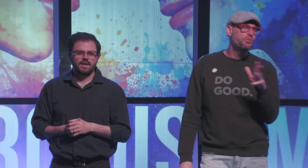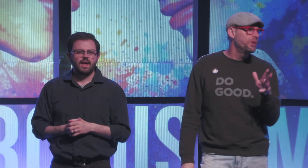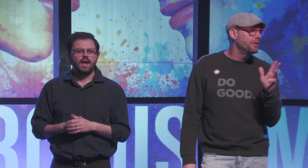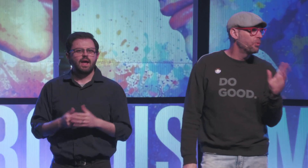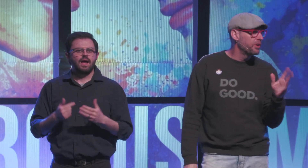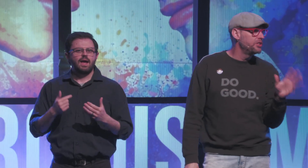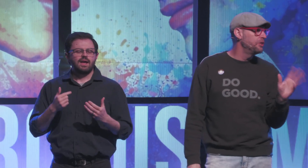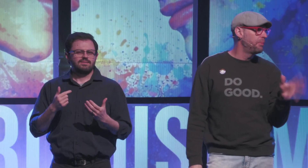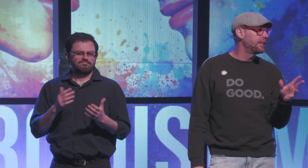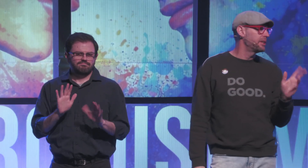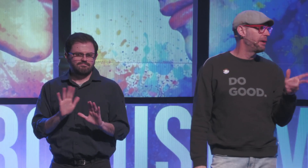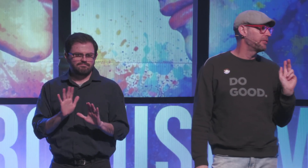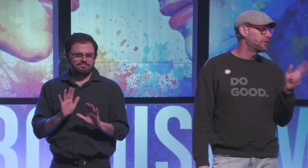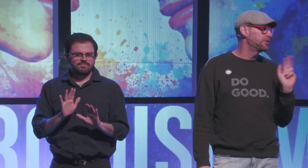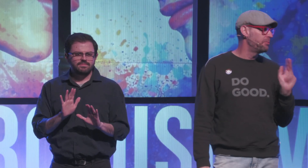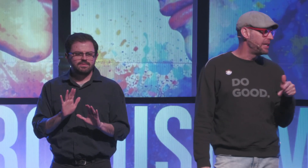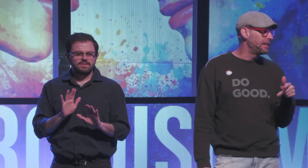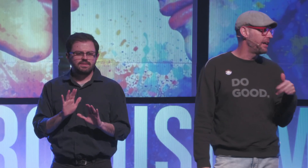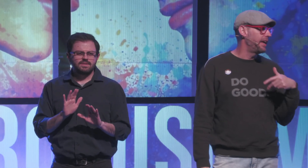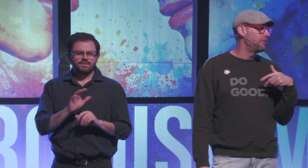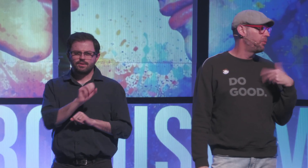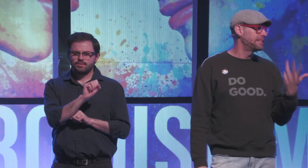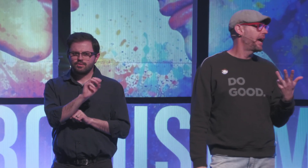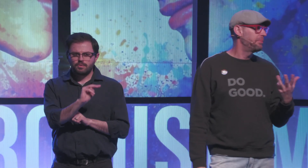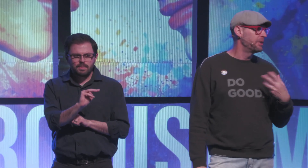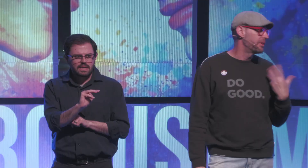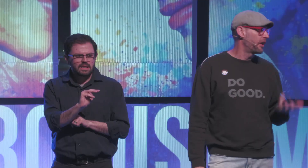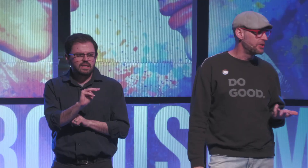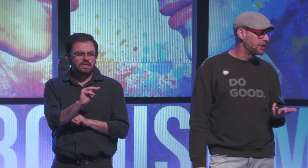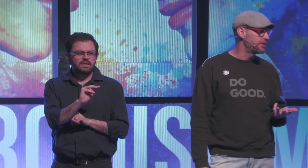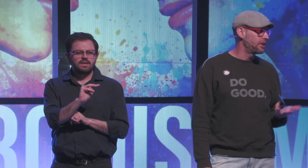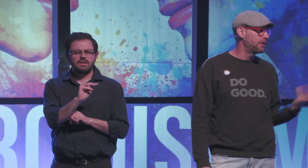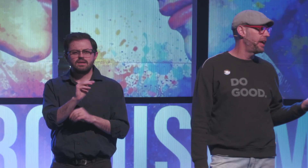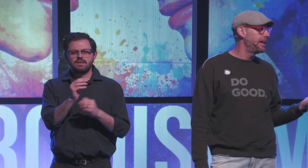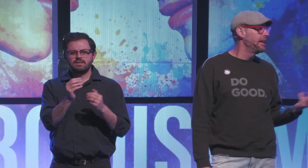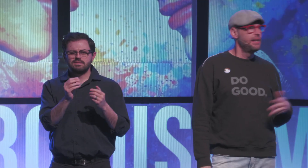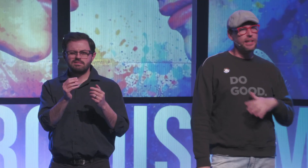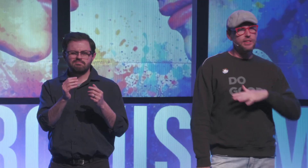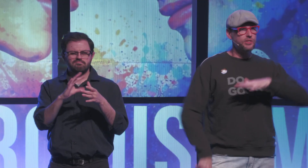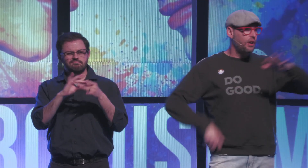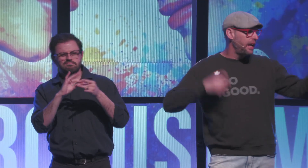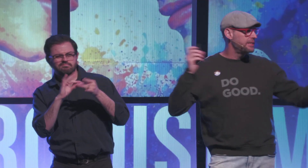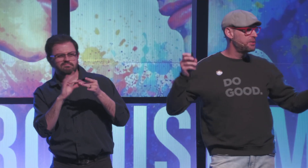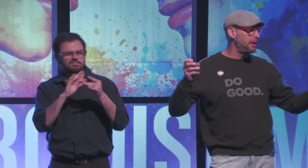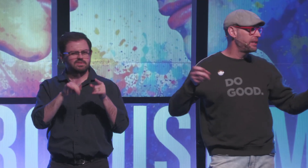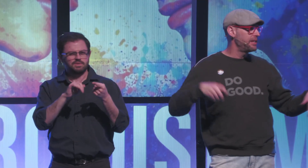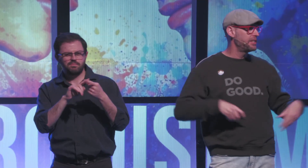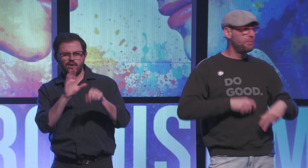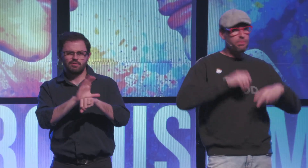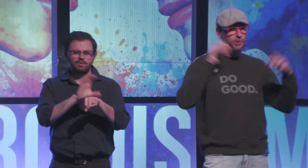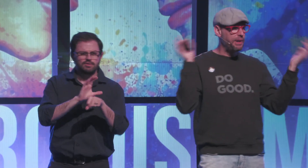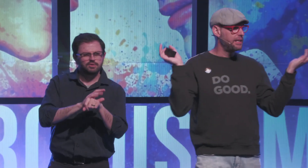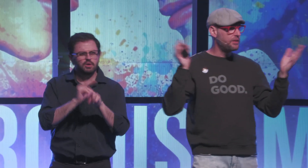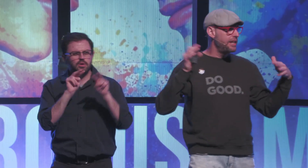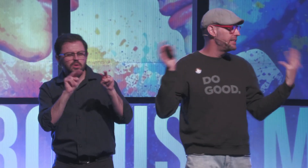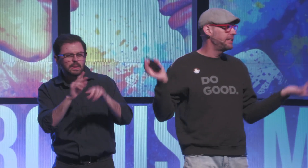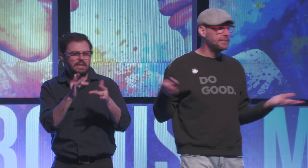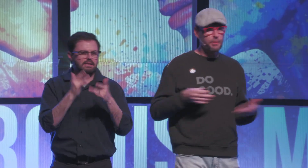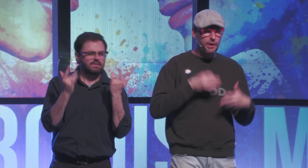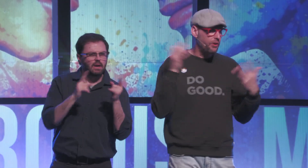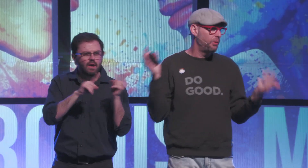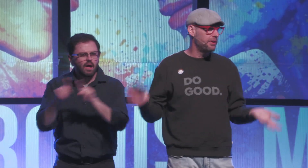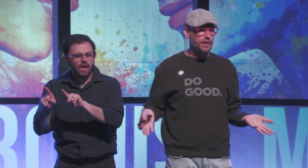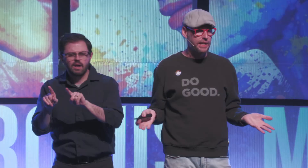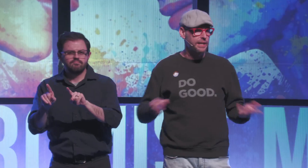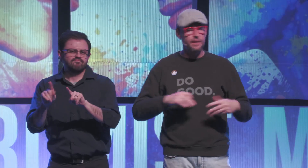I just wouldn't worry too much about social media and what's happening with our church, okay? Like, there's all kinds of speculations. People are making crazy things